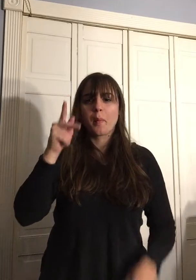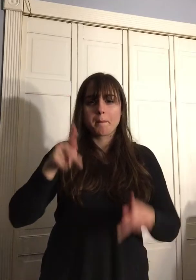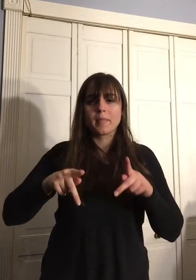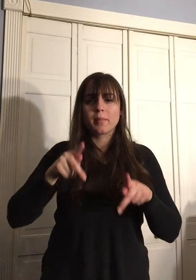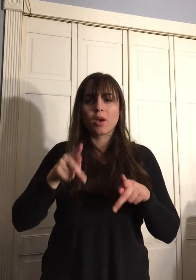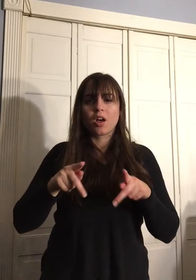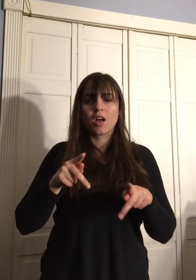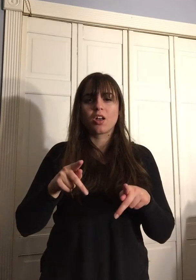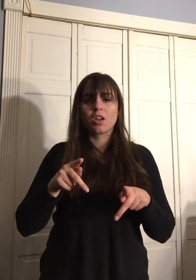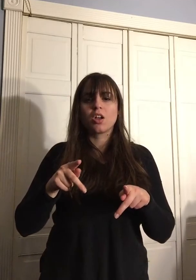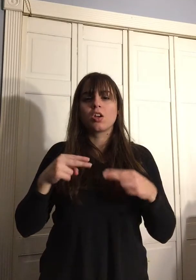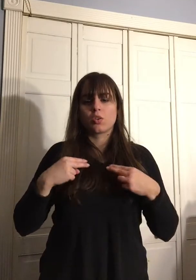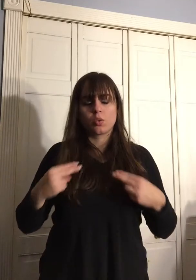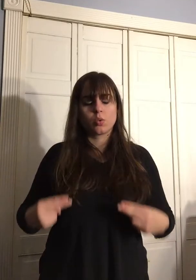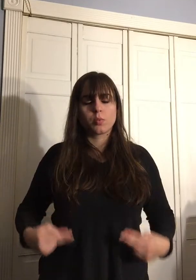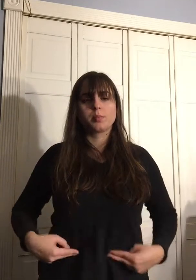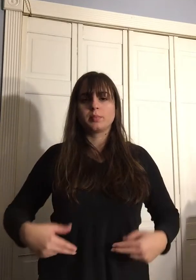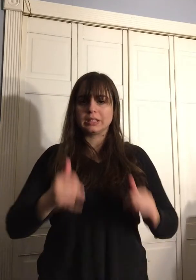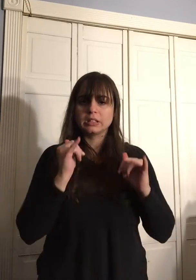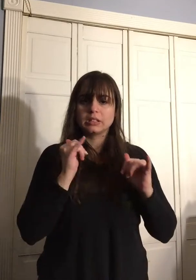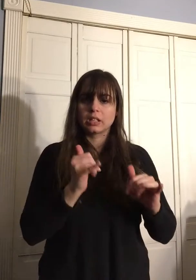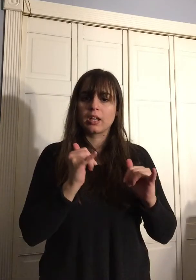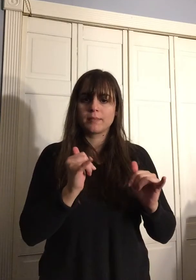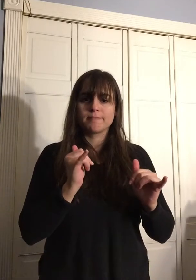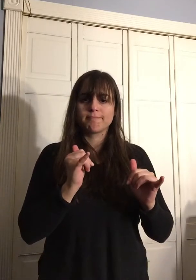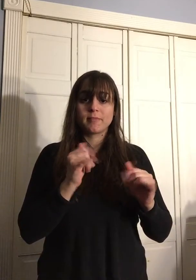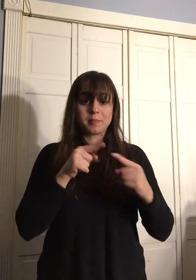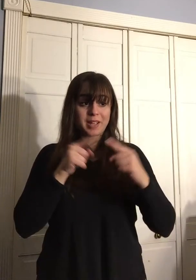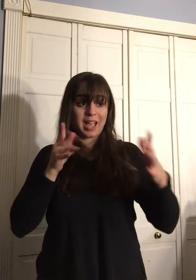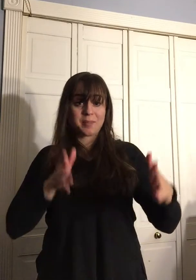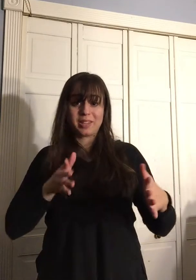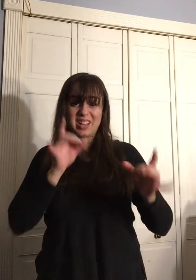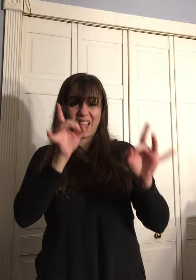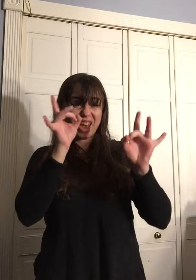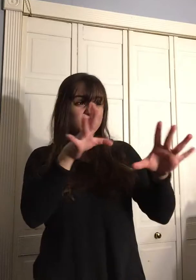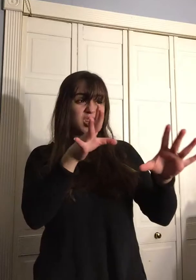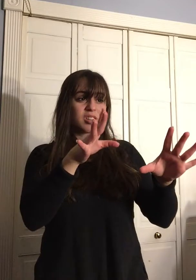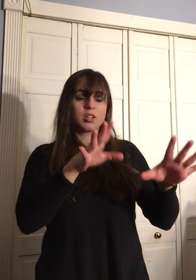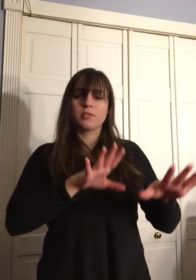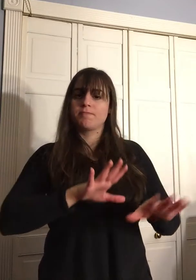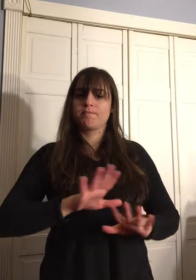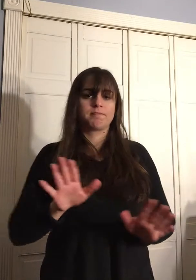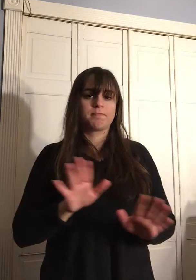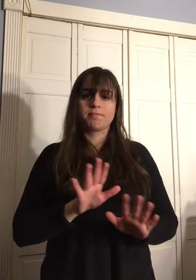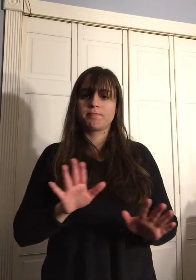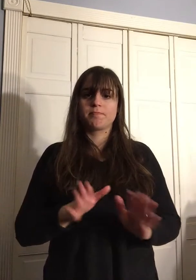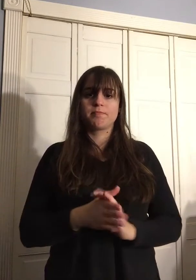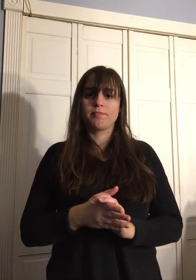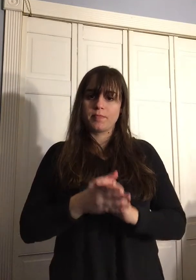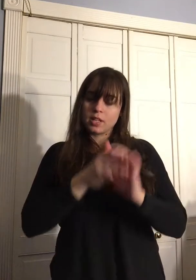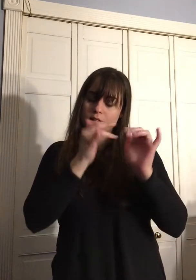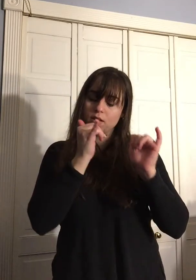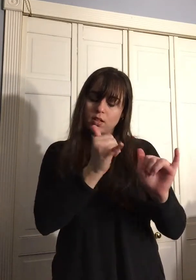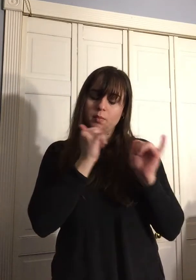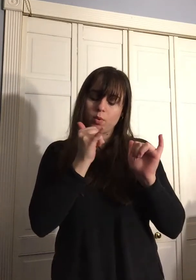But I have to keep reminding myself that when I was over there, I was able to